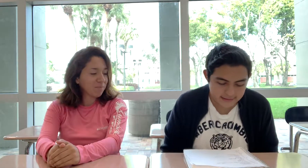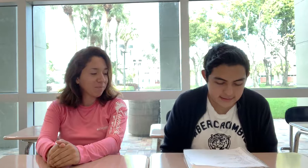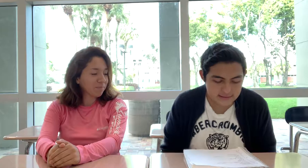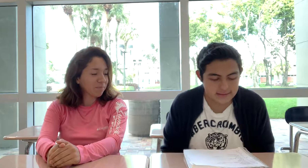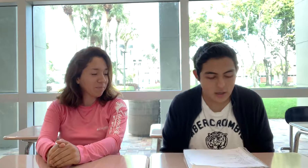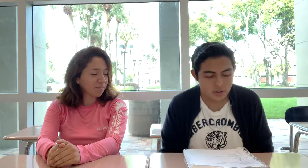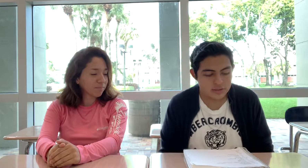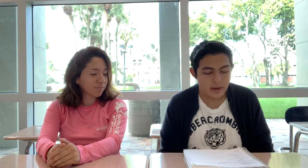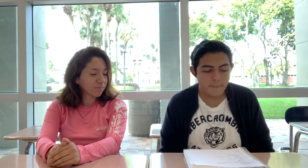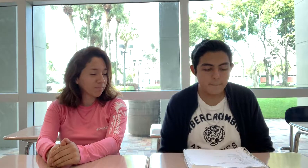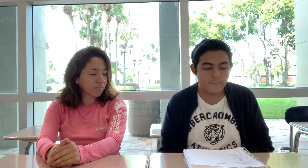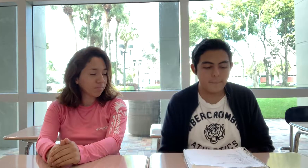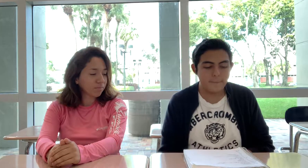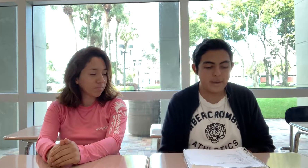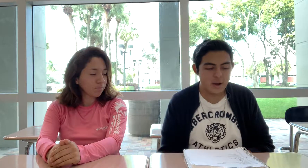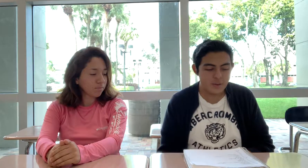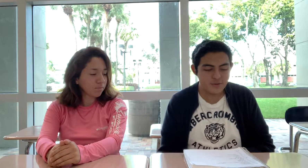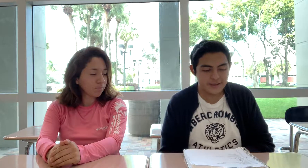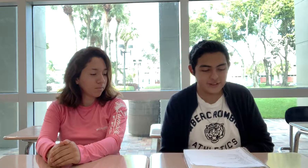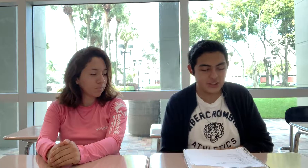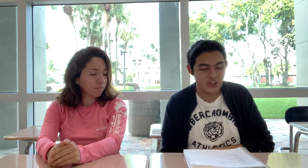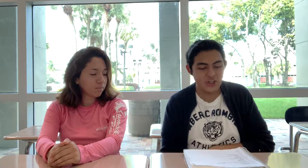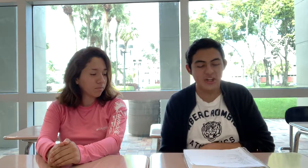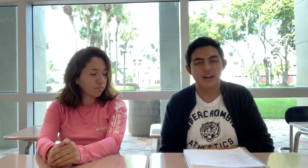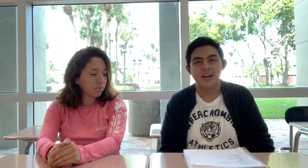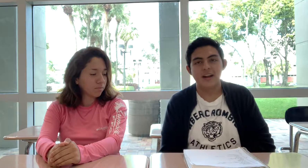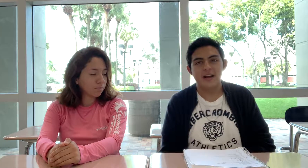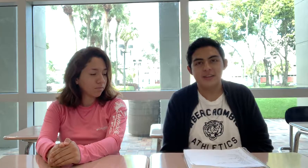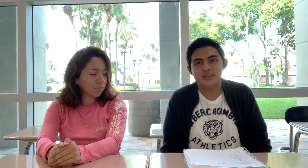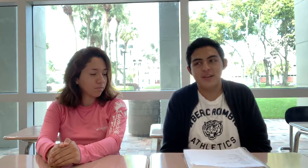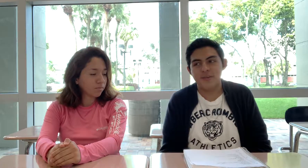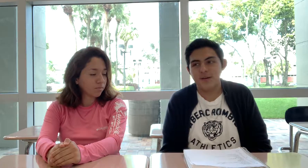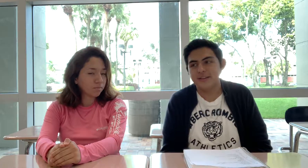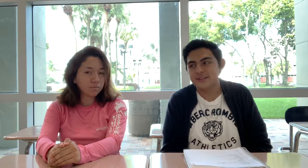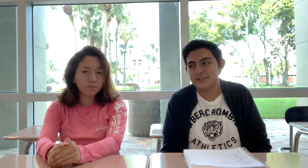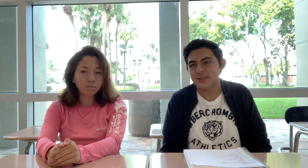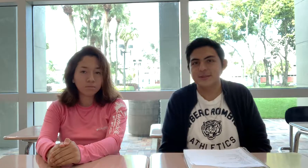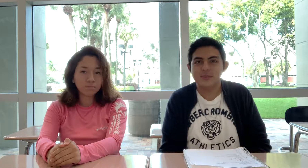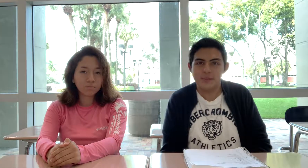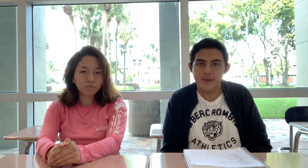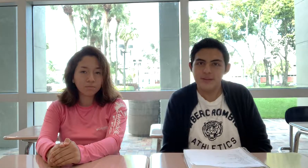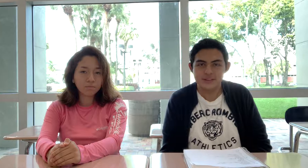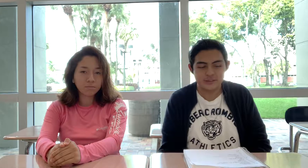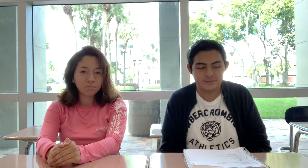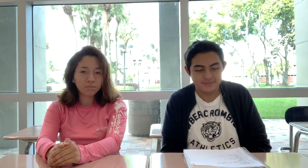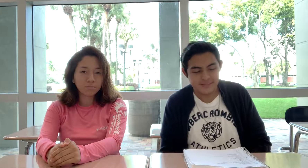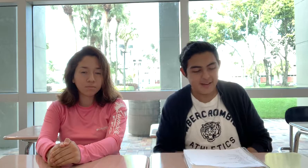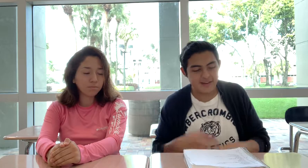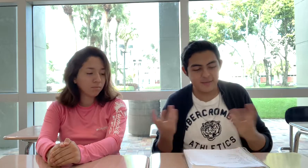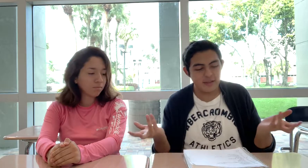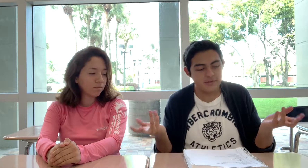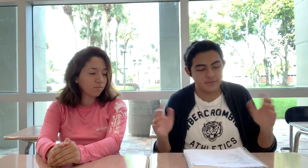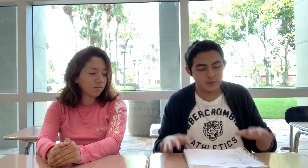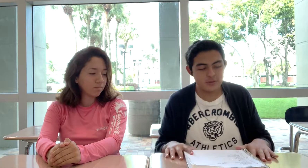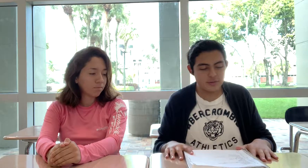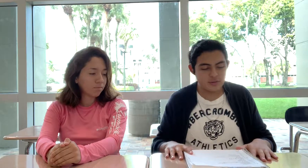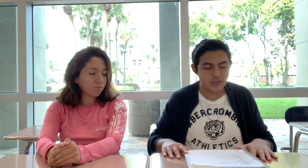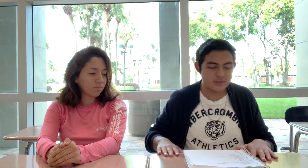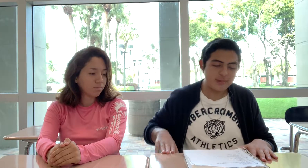This is how you say. Power Ranger. I used to love Power Rangers so I just put Power Ranger. I don't know why. Don't trust me.